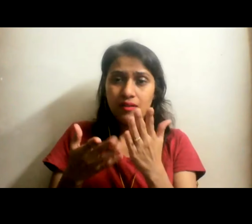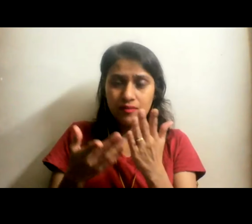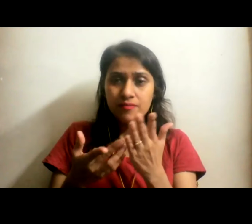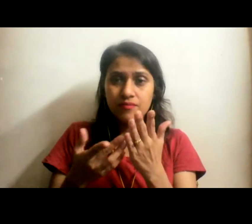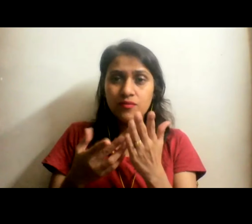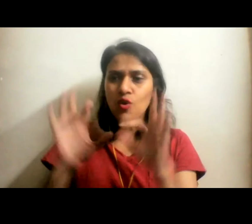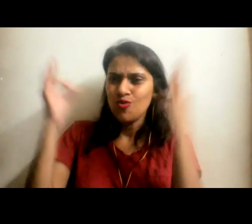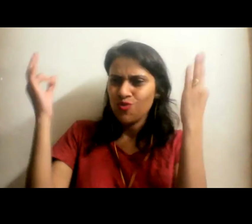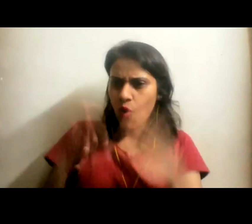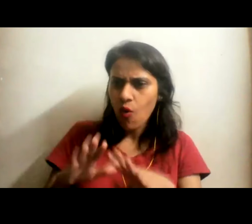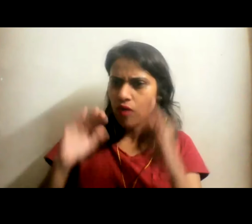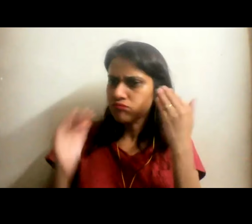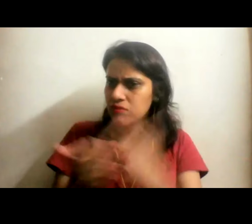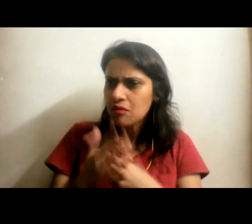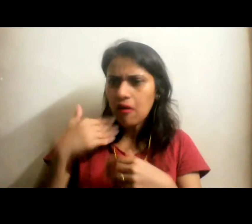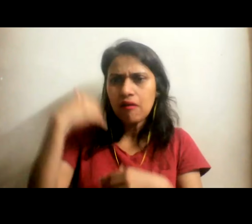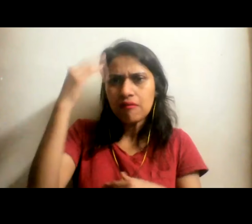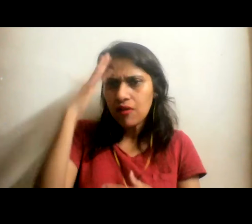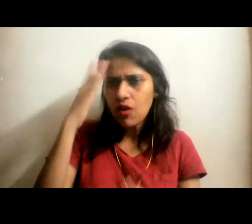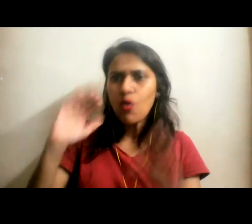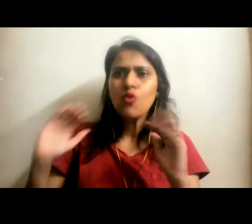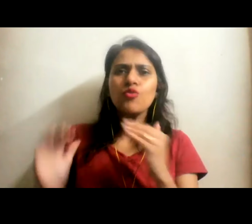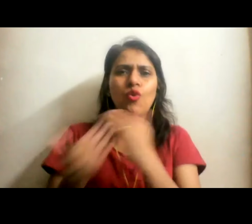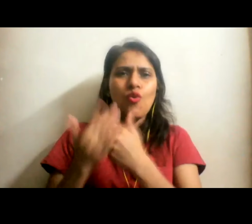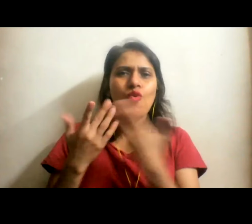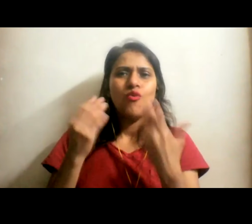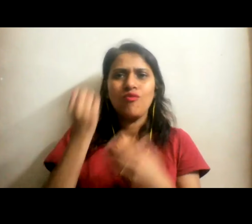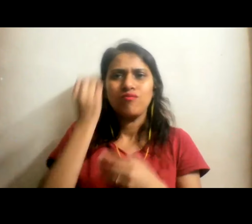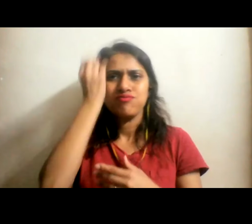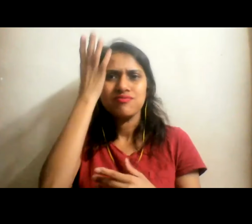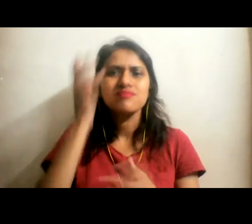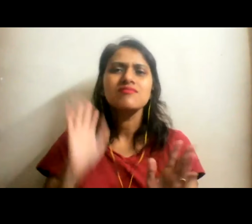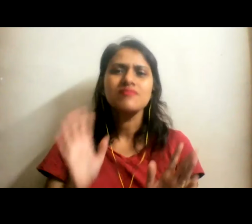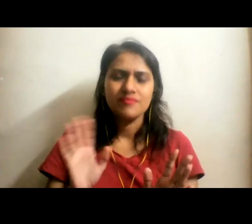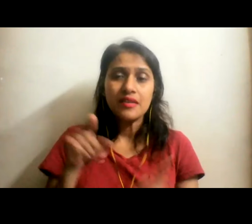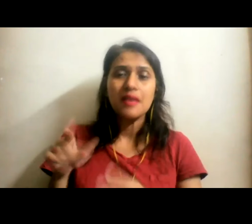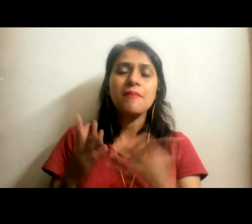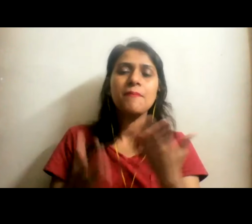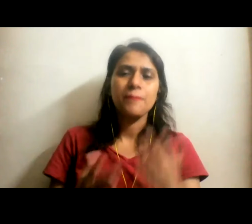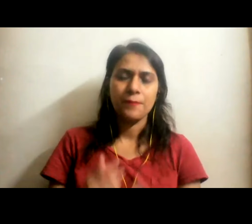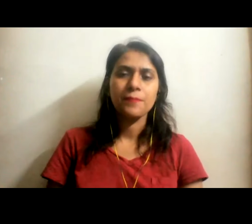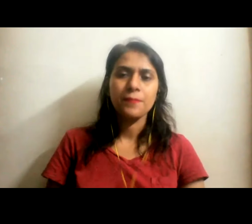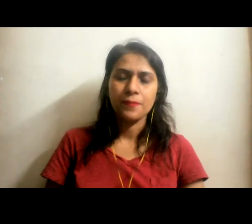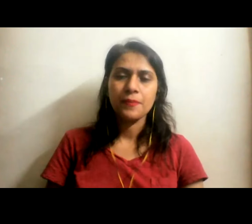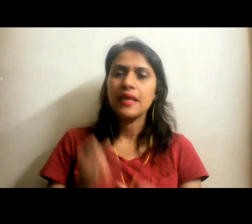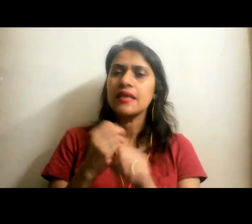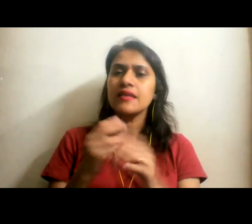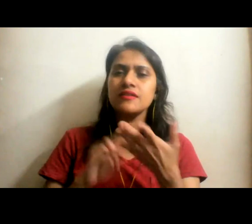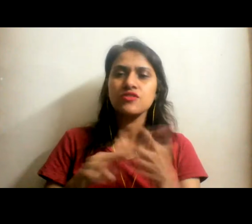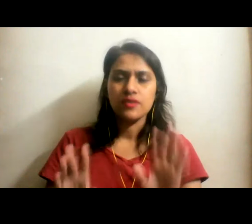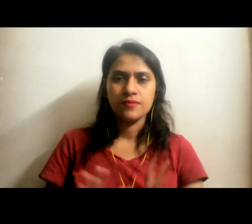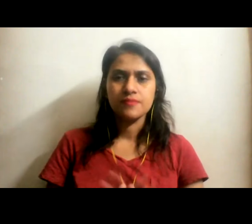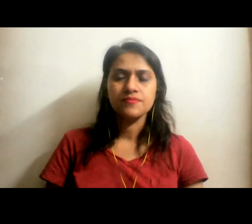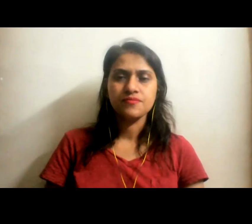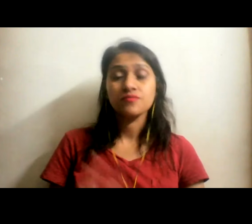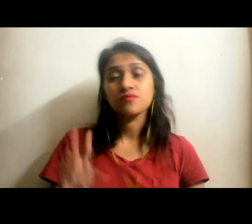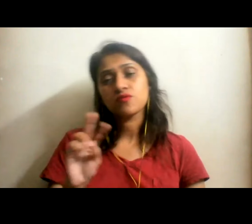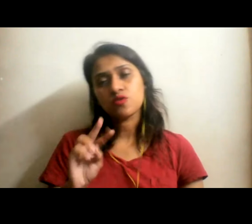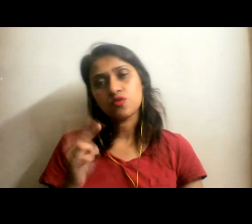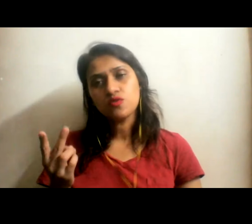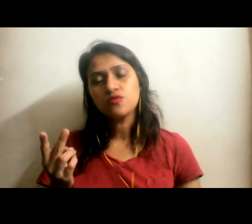new and you do not know what people responses to it would be in general. Okay, or it could